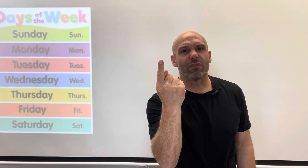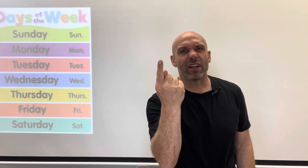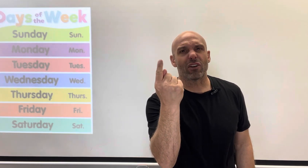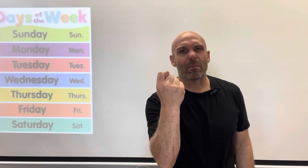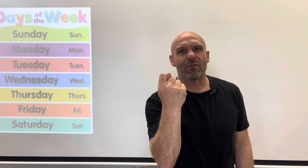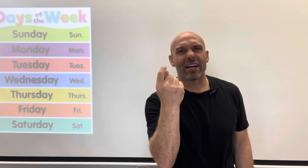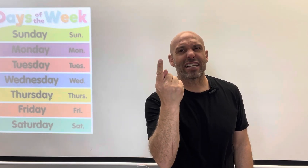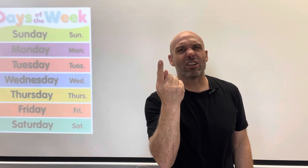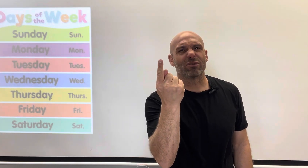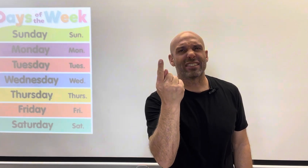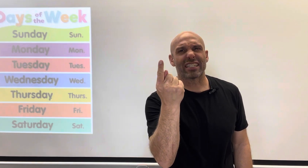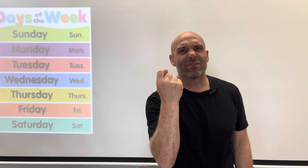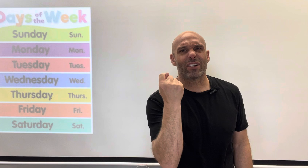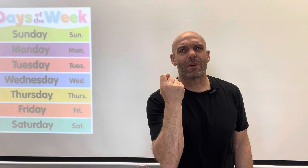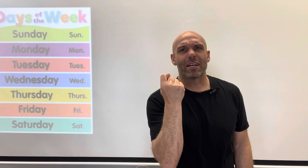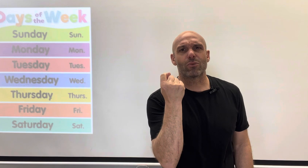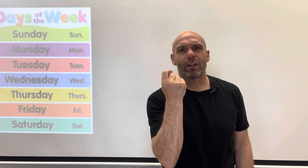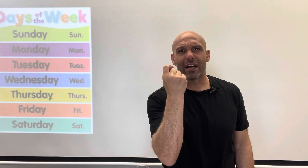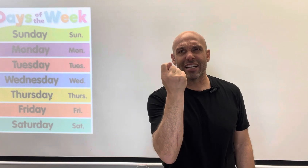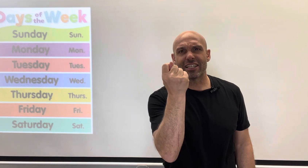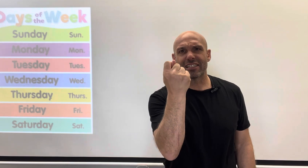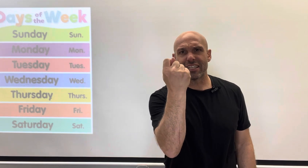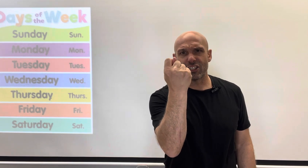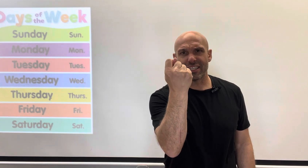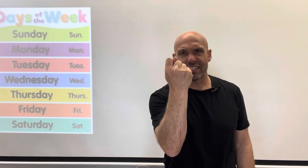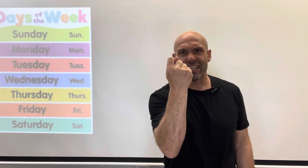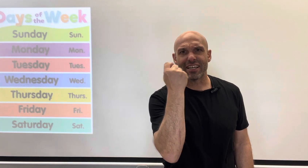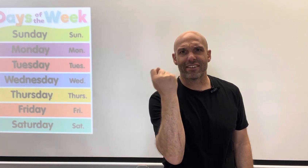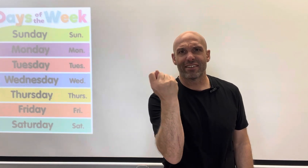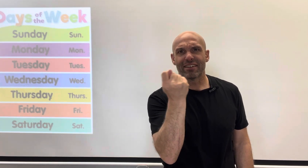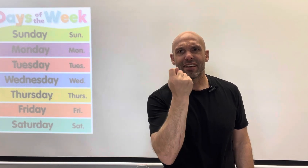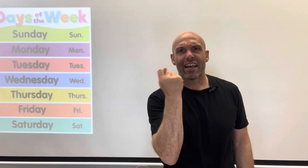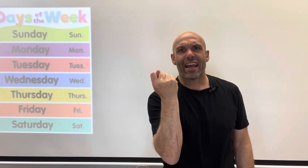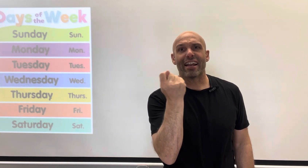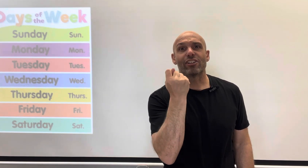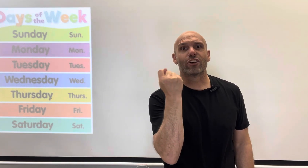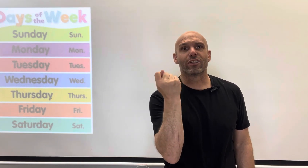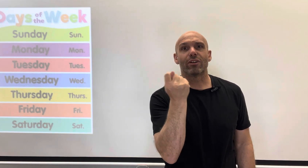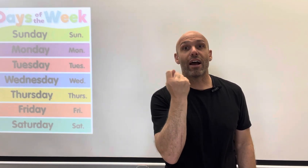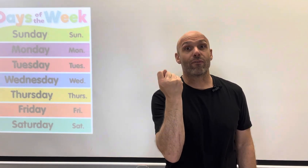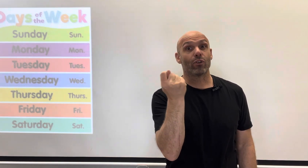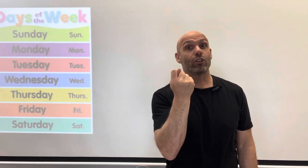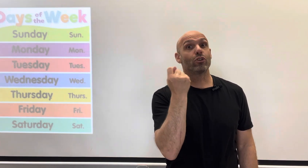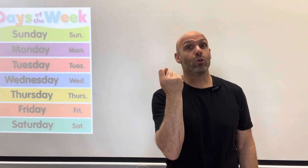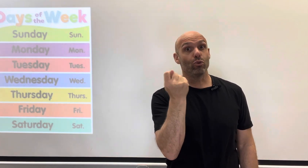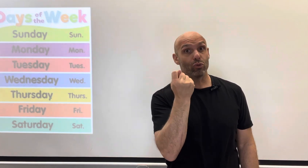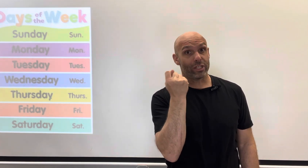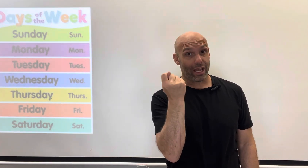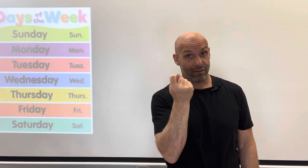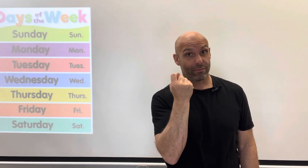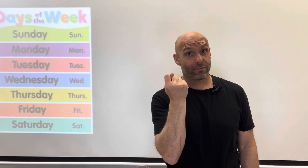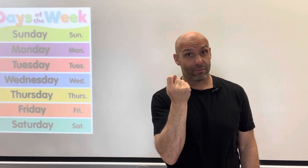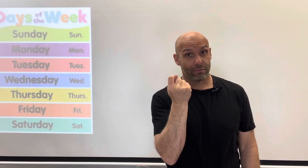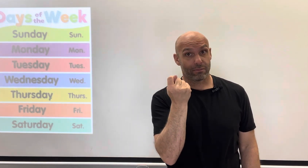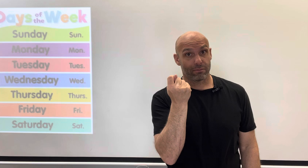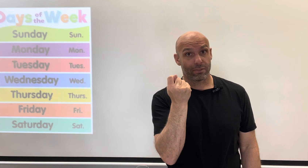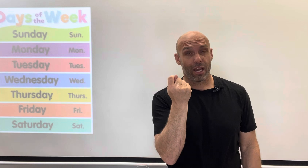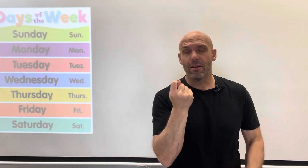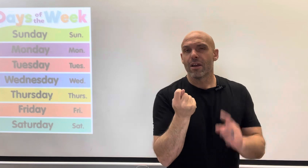finger up. In fact, I don't stick the finger up. That's weird. I just see the T and I circle it around for Tuesday. Okay? That's